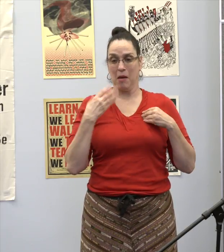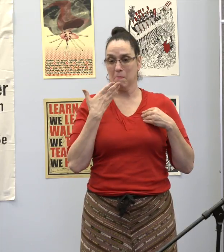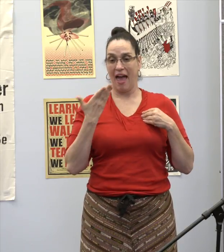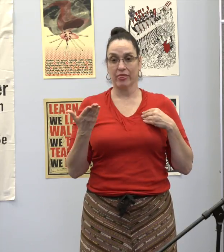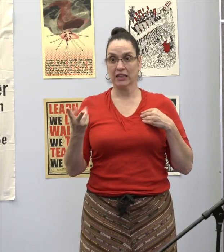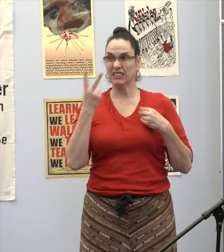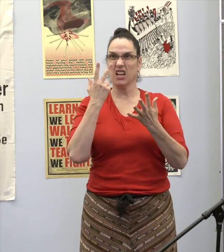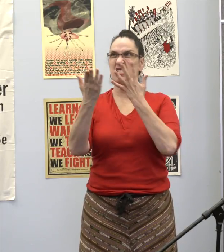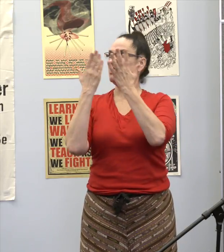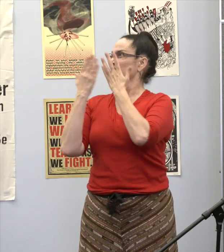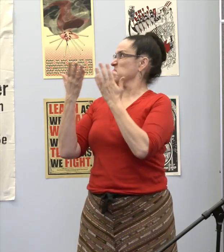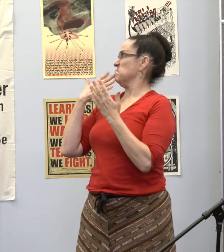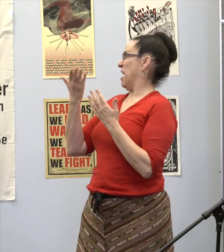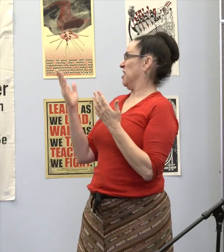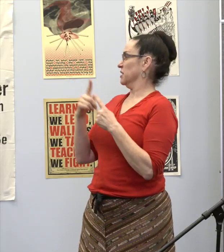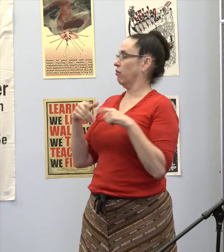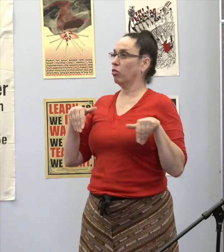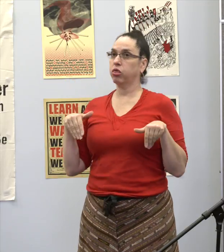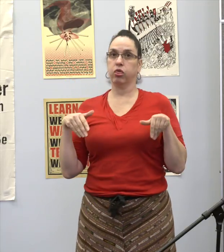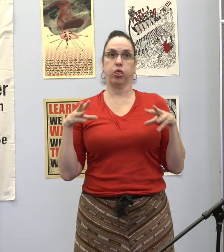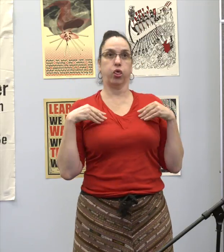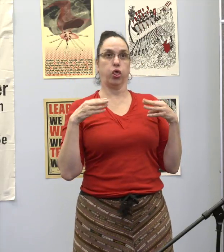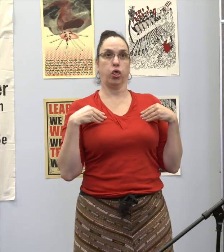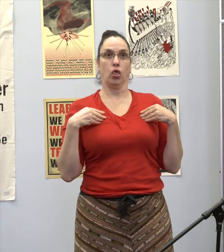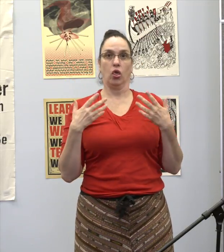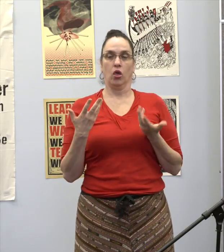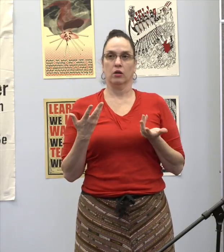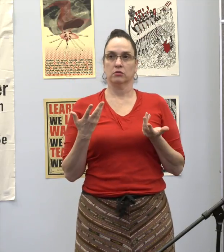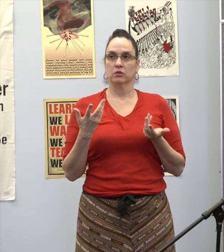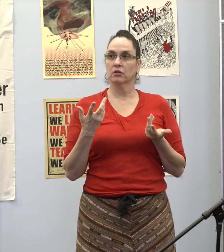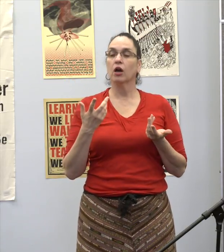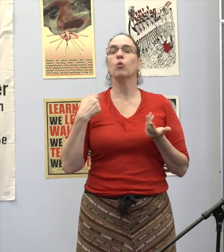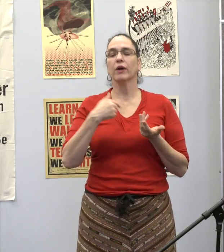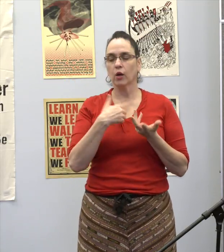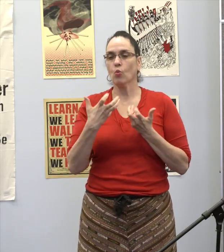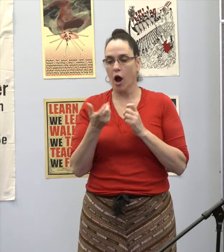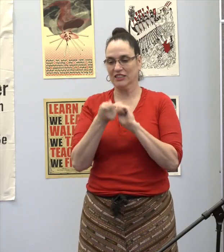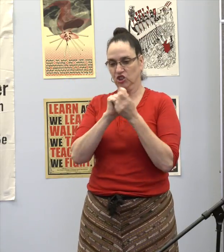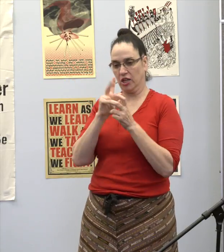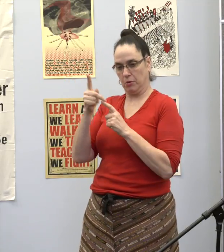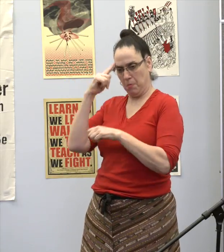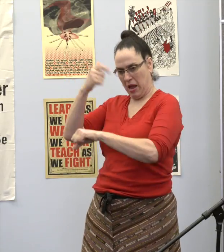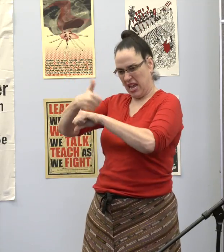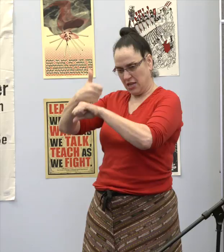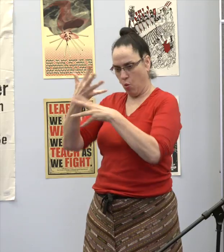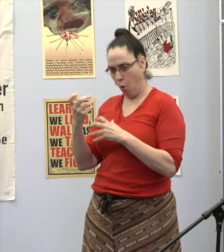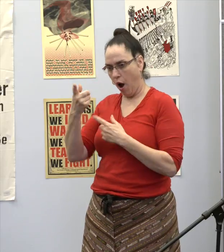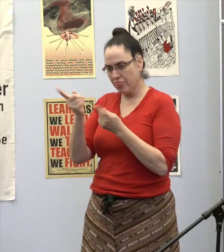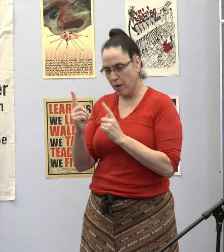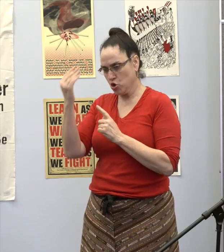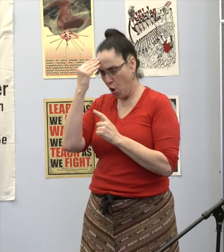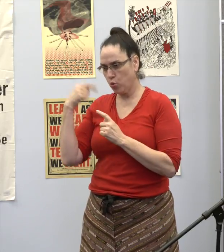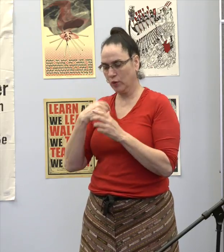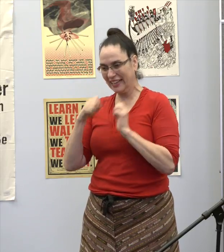these toxic developments, and actually believe that we can make change. For us, we used art as a